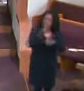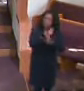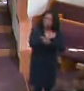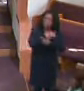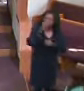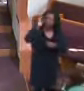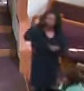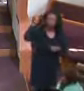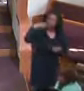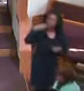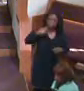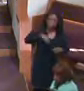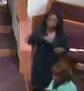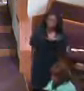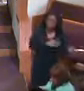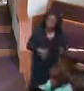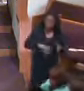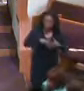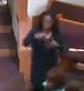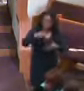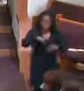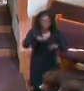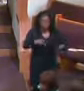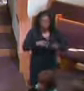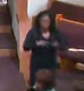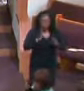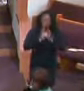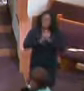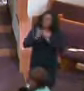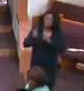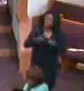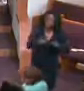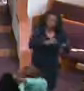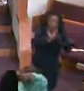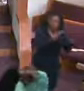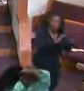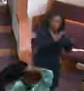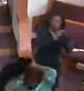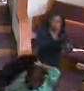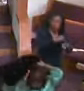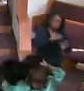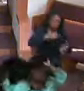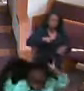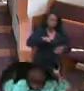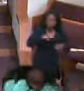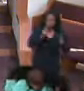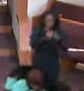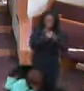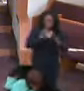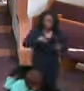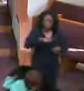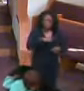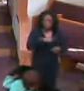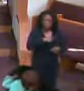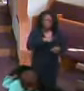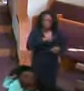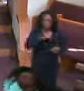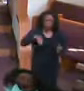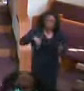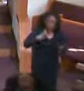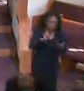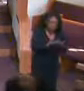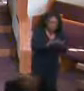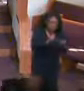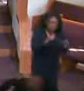grace. As we prepare to leave this place, Lord, we ask your traveling mercies to be upon us, be with us, that we will arrive where we're